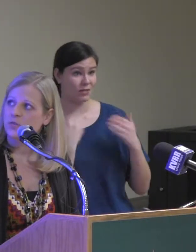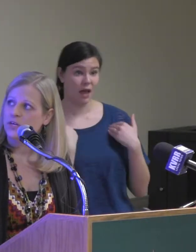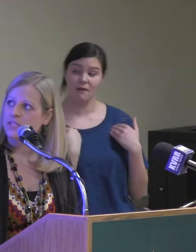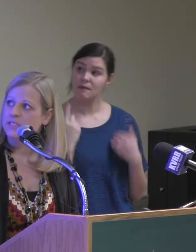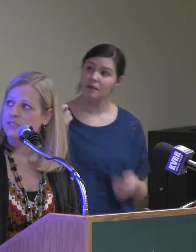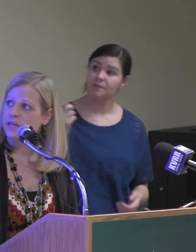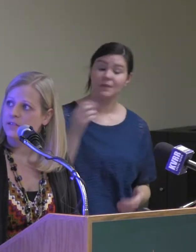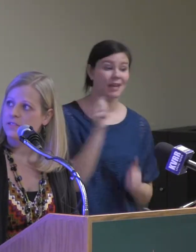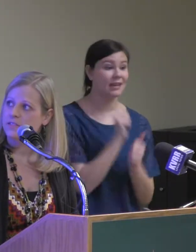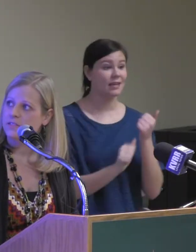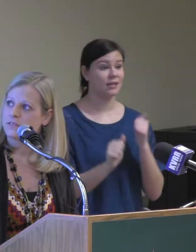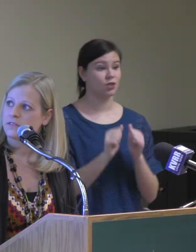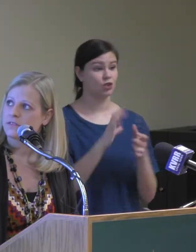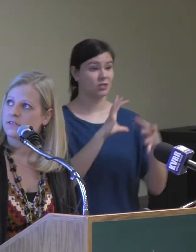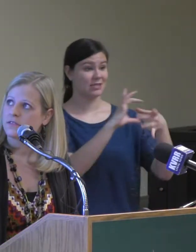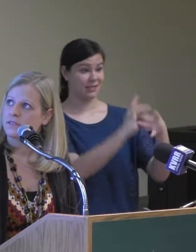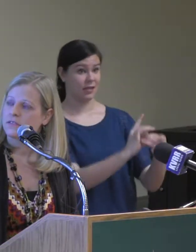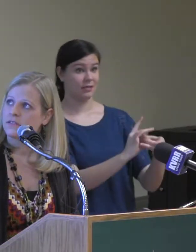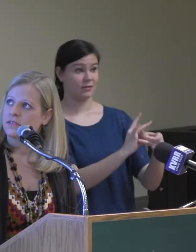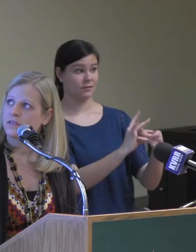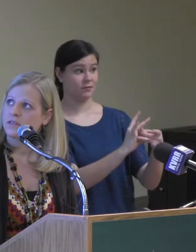Each story is linked.